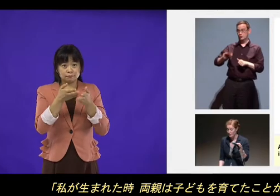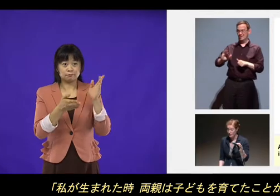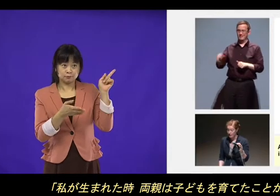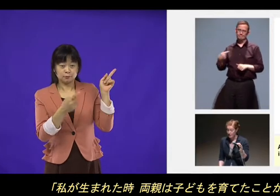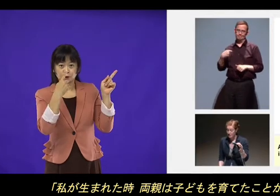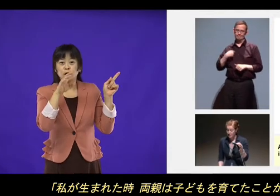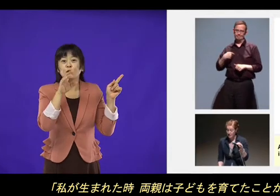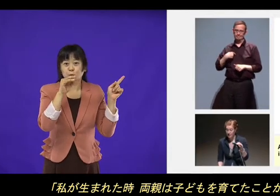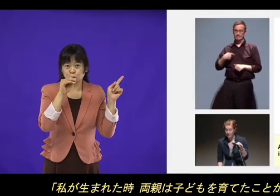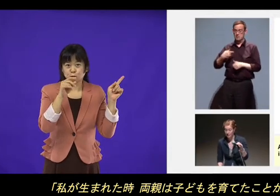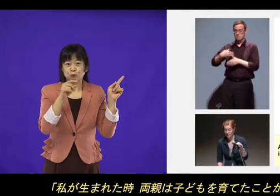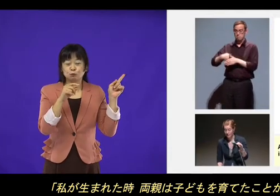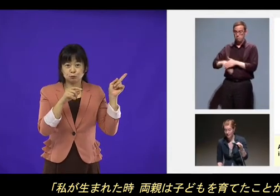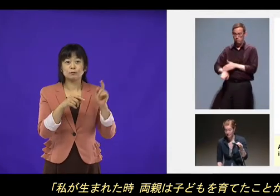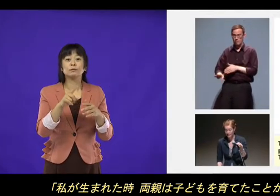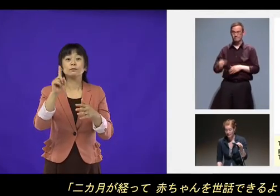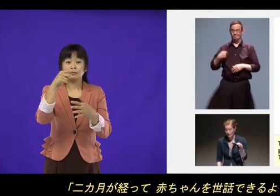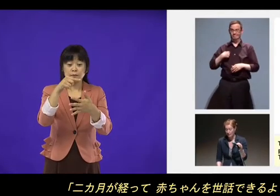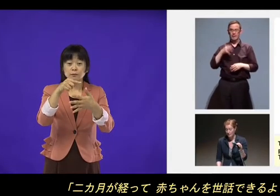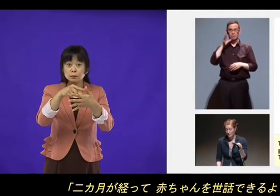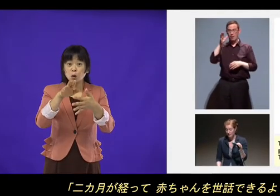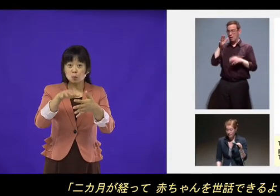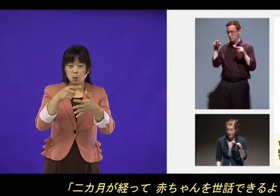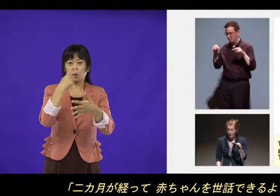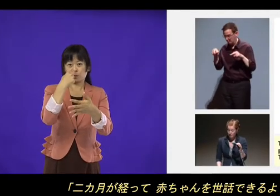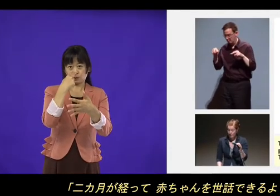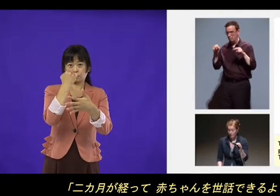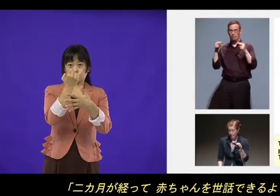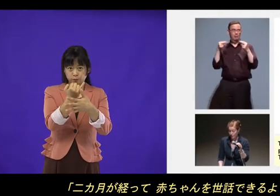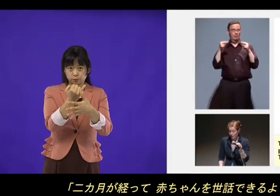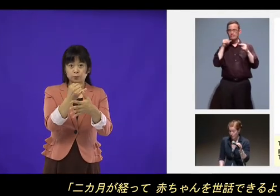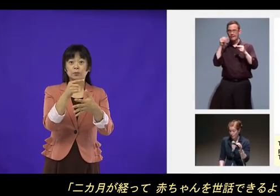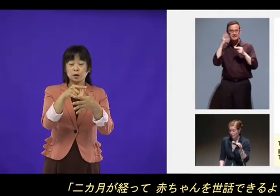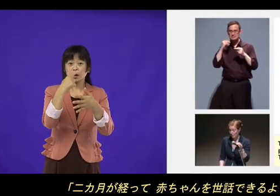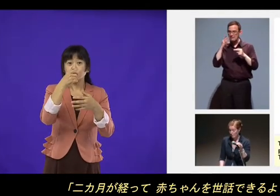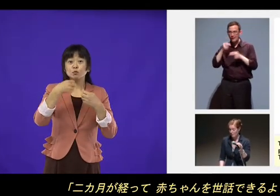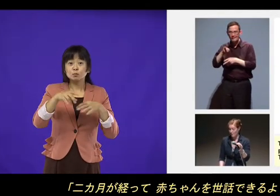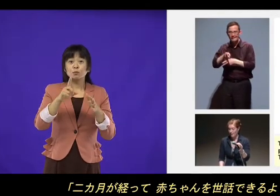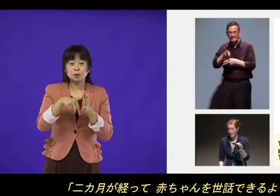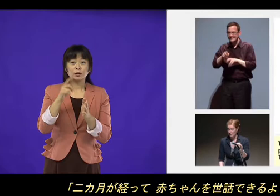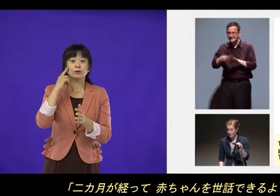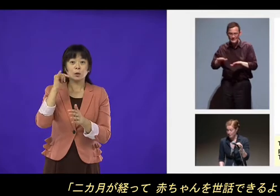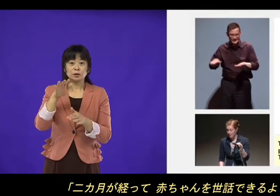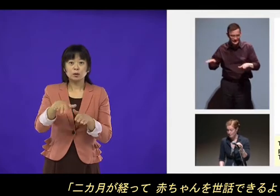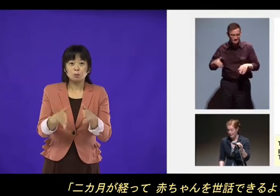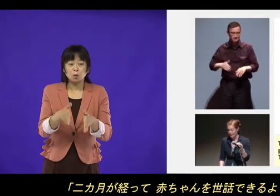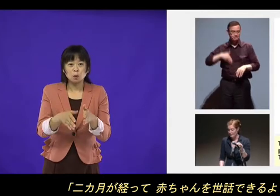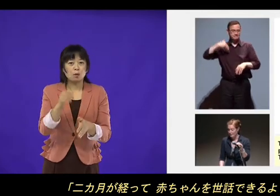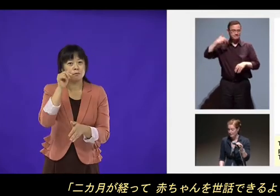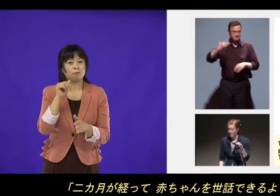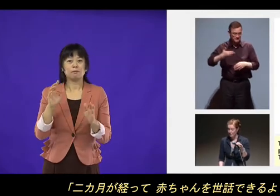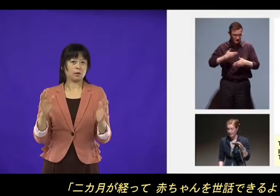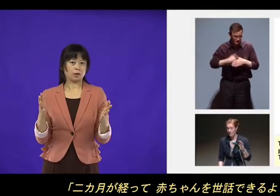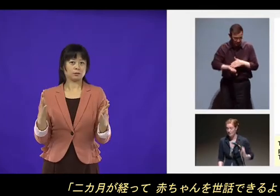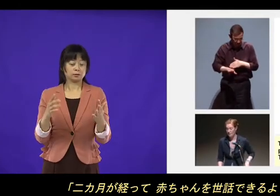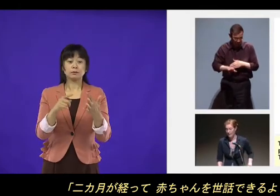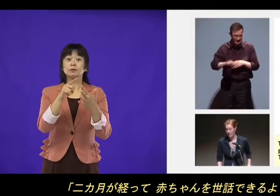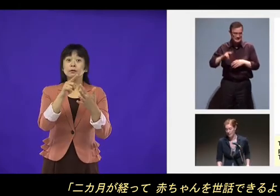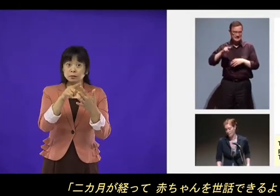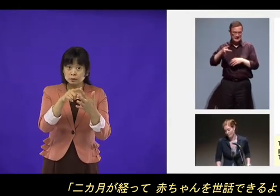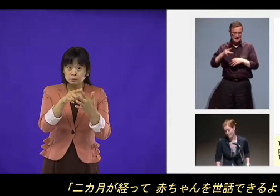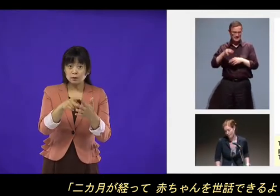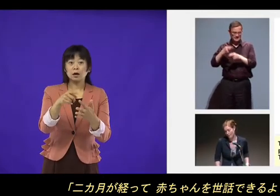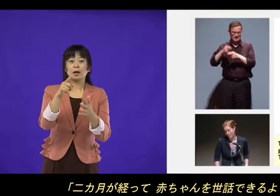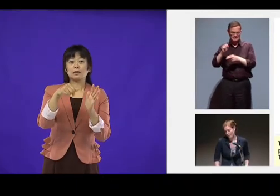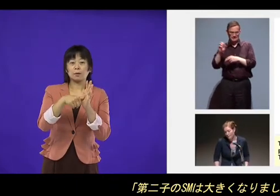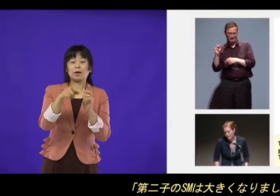were inexperienced at child rearing. The second one, Samyong, went well, and 2 months passed, and they took care of the baby